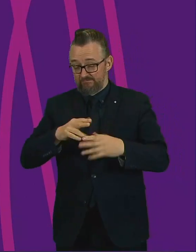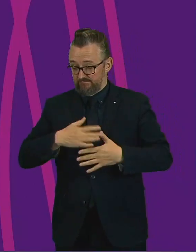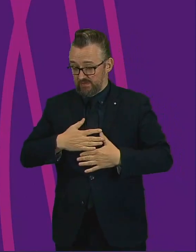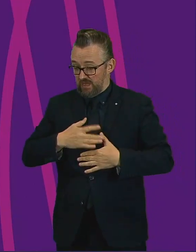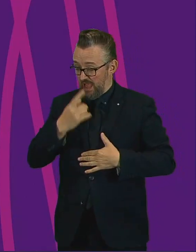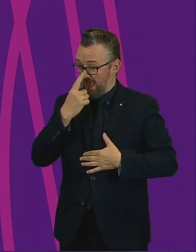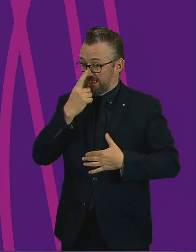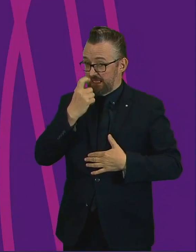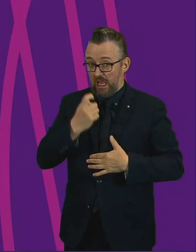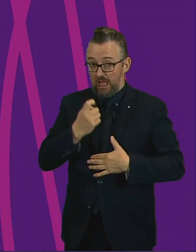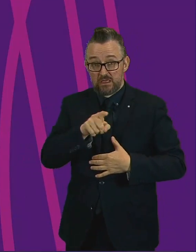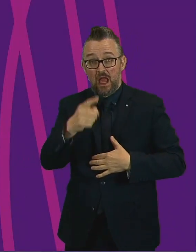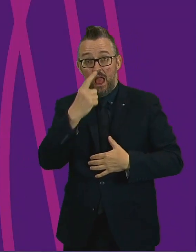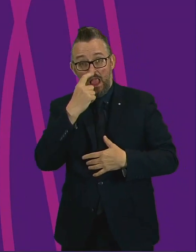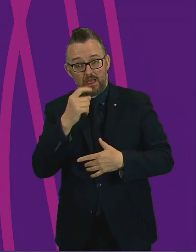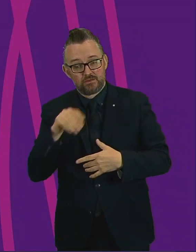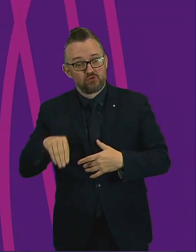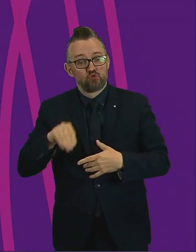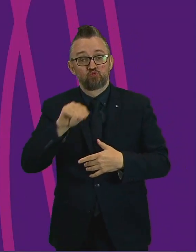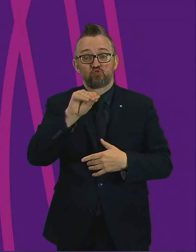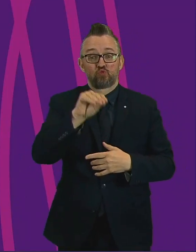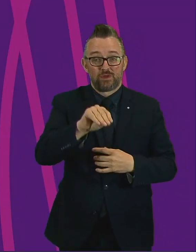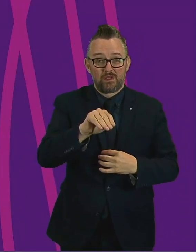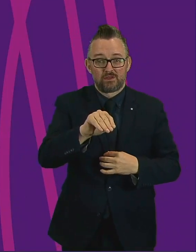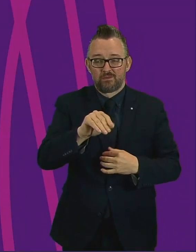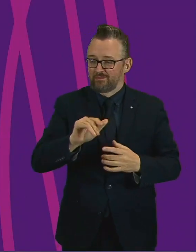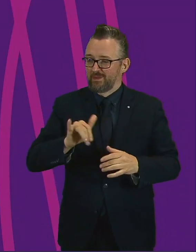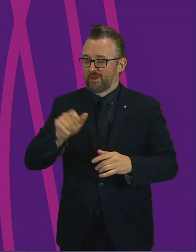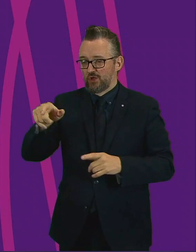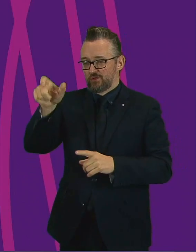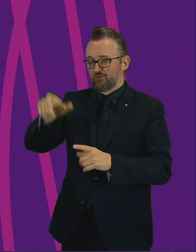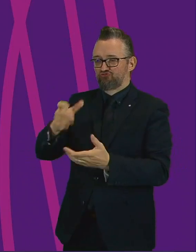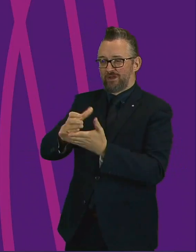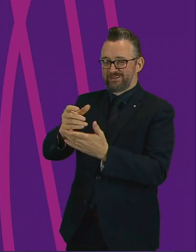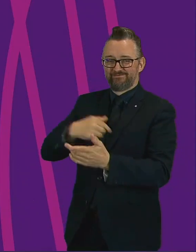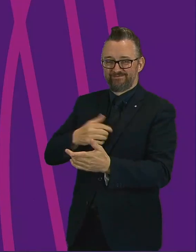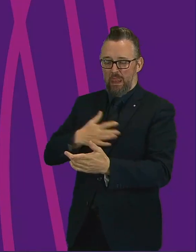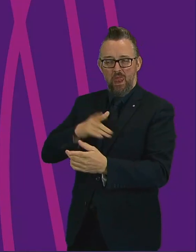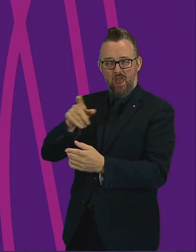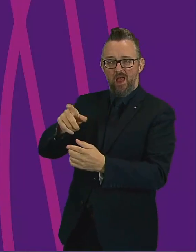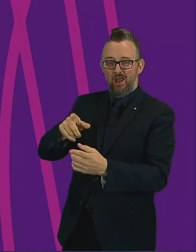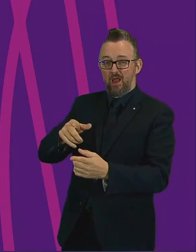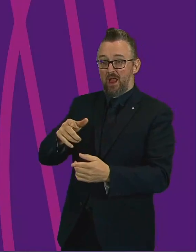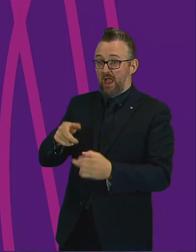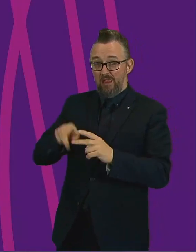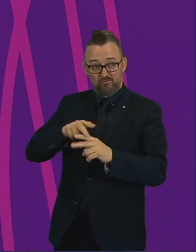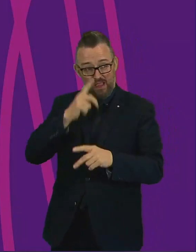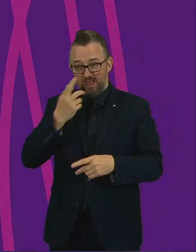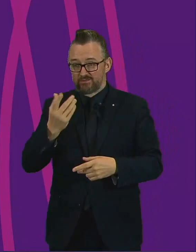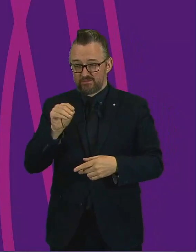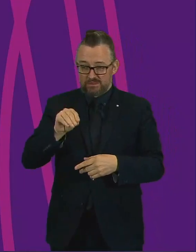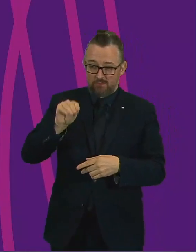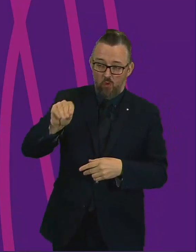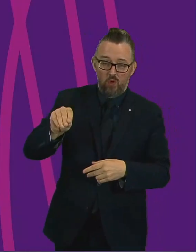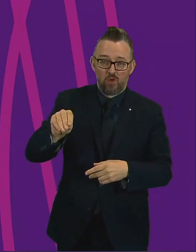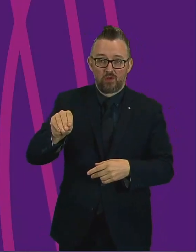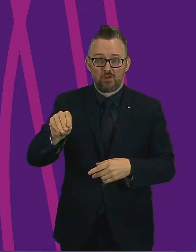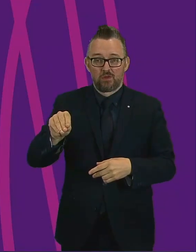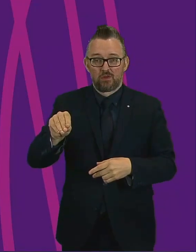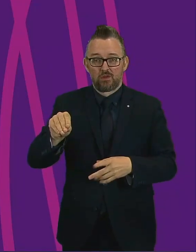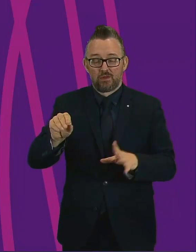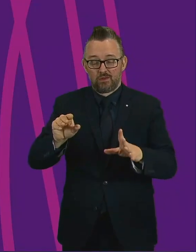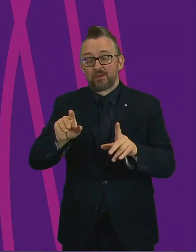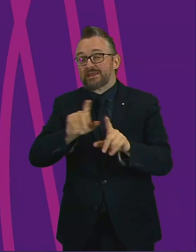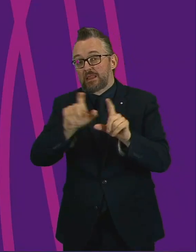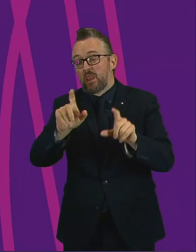perhaps making a donation to a charity that means a lot to them or a charity they want to support. And if all of us do that, it doesn't take away the